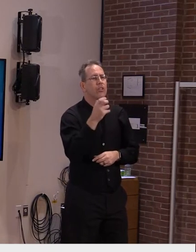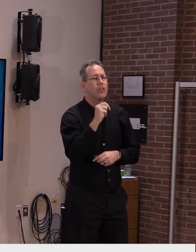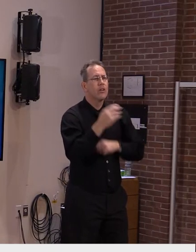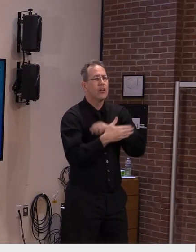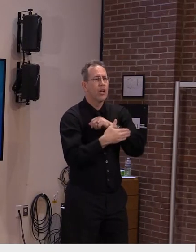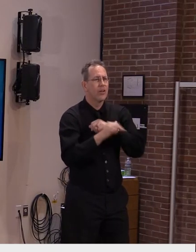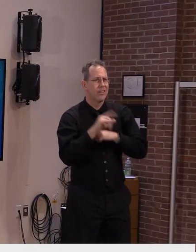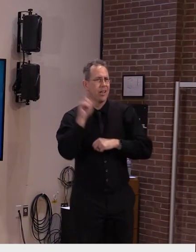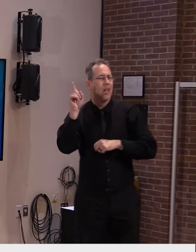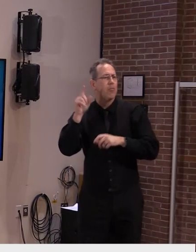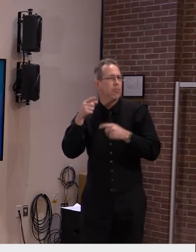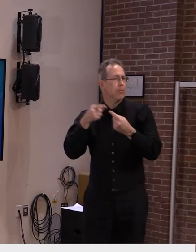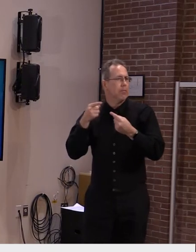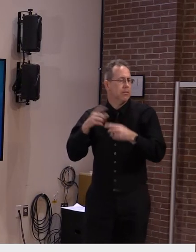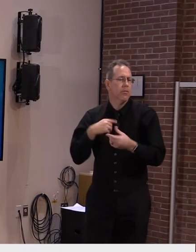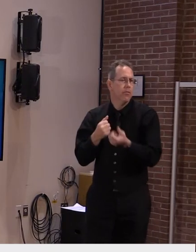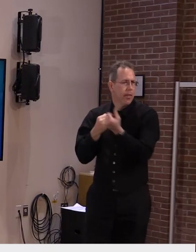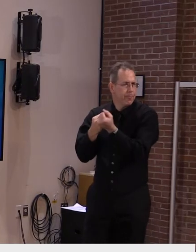available.